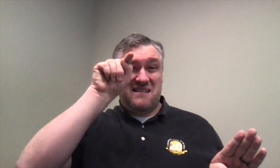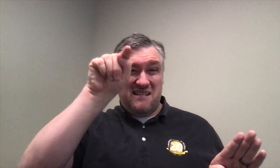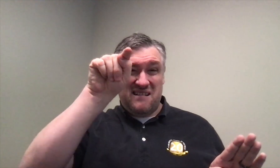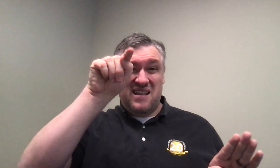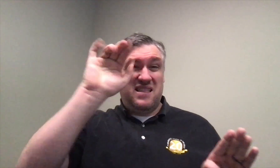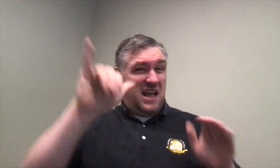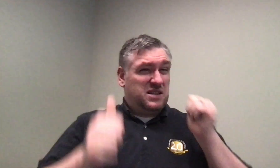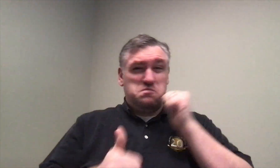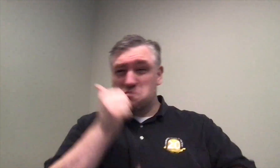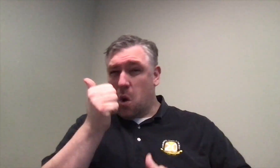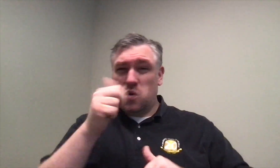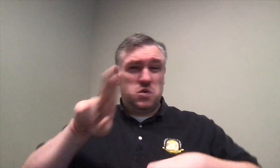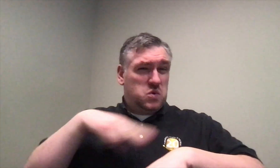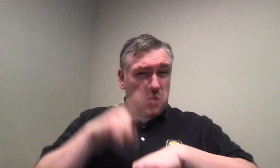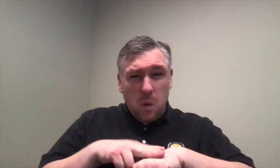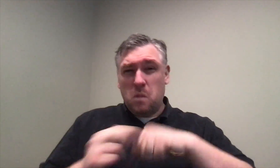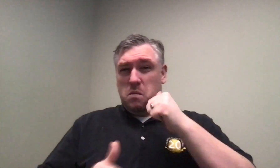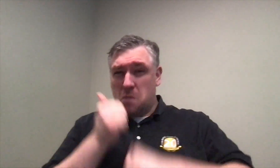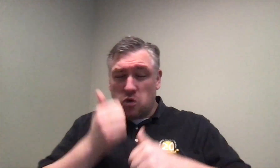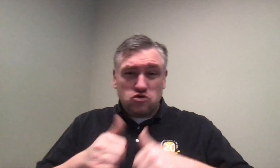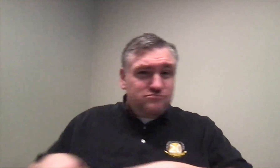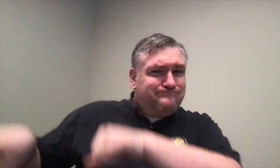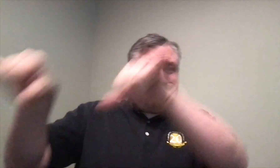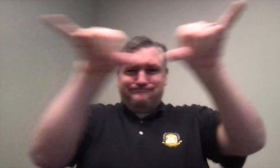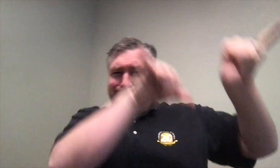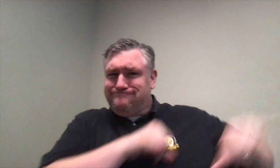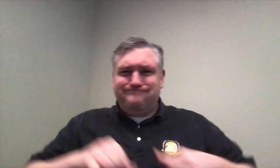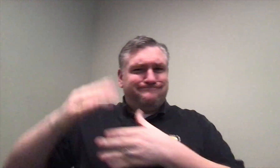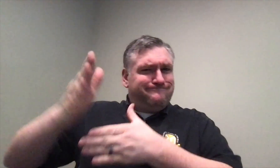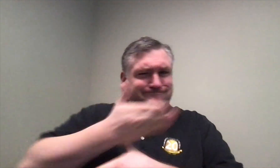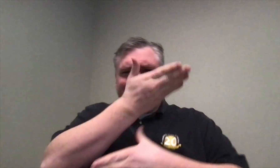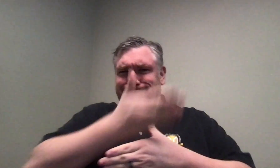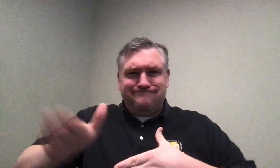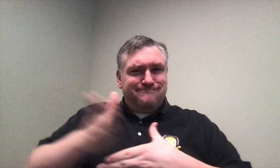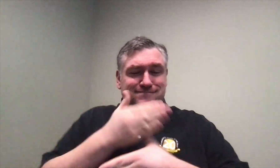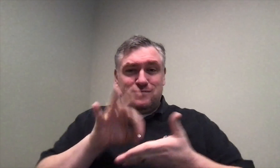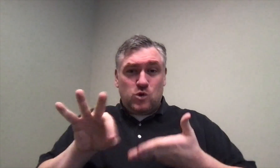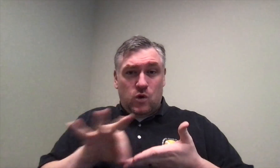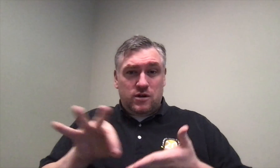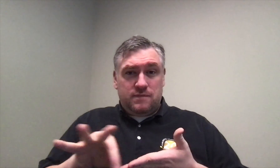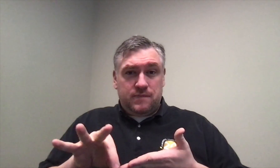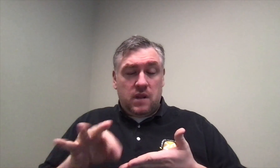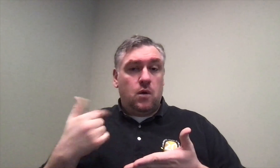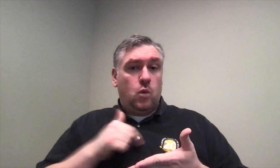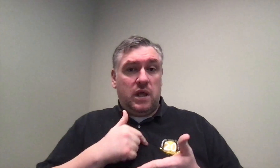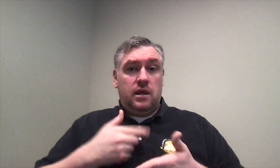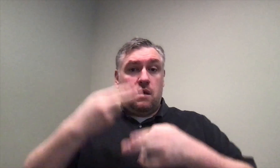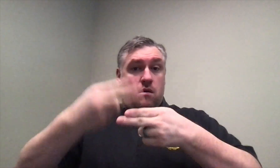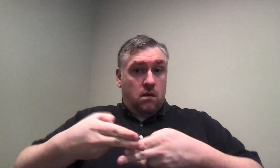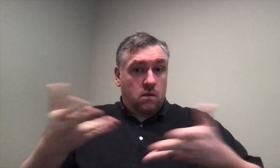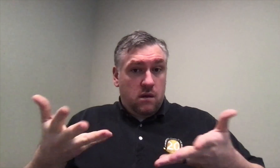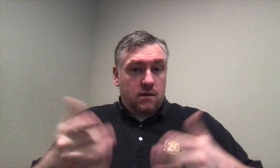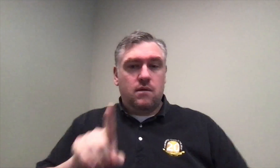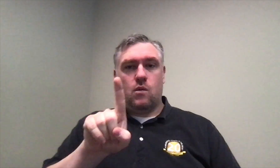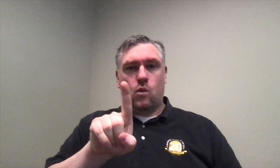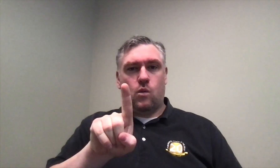people that have that score. So that high point, that is the most normal, most common, most average score out there. We call